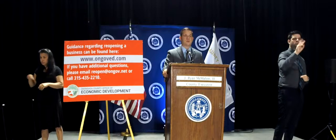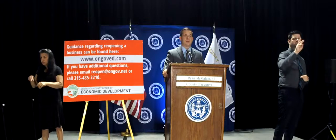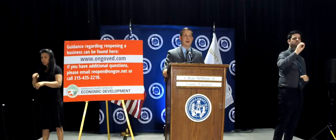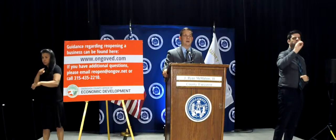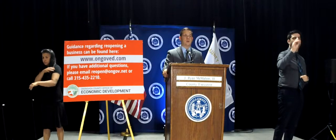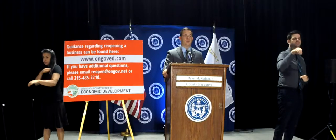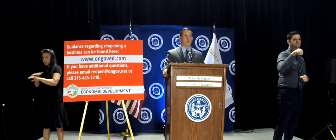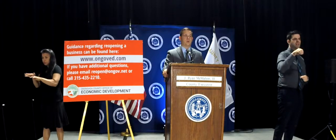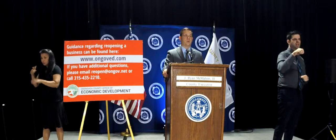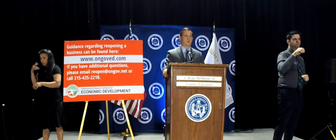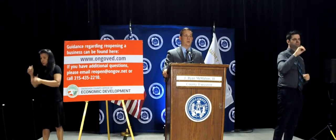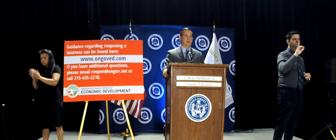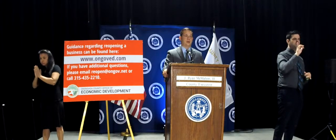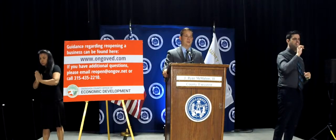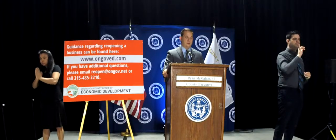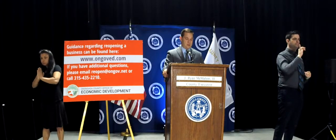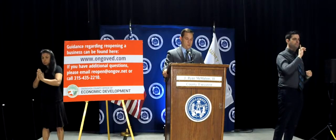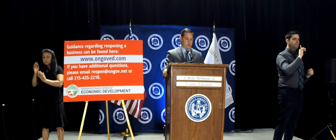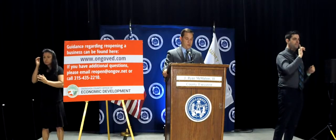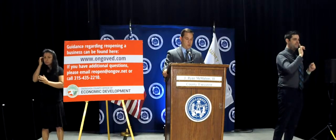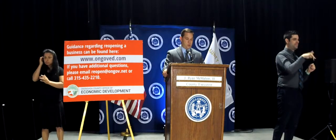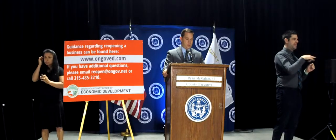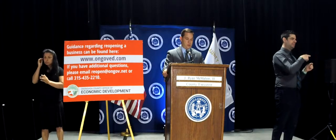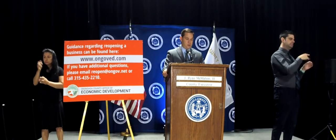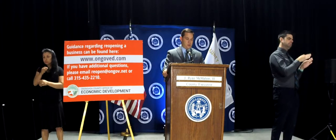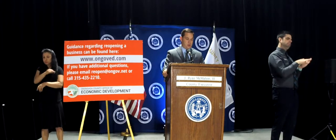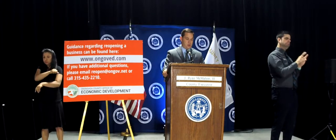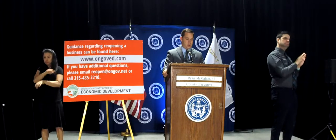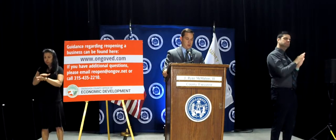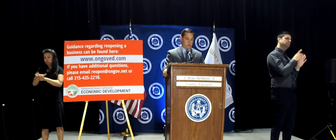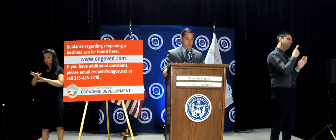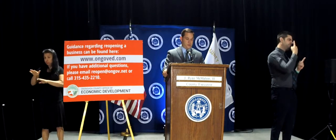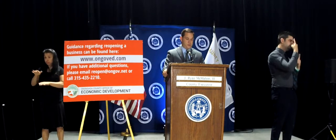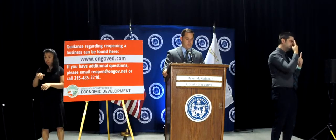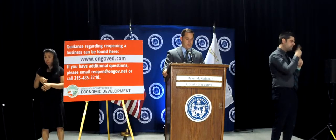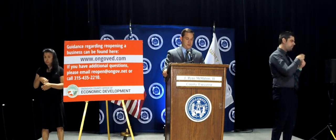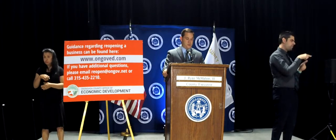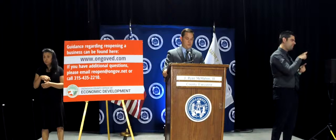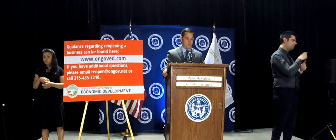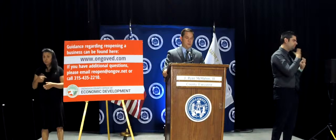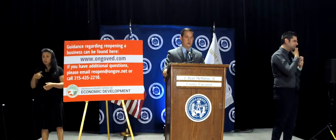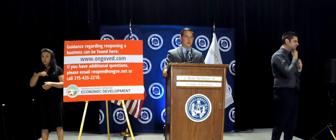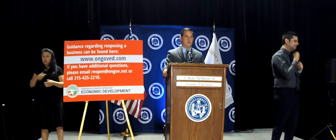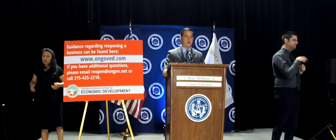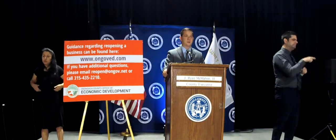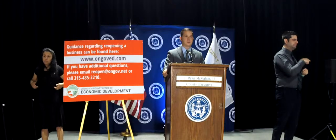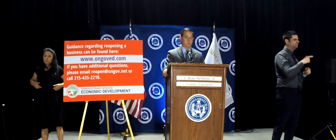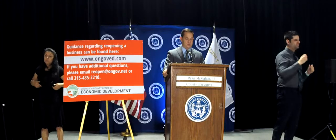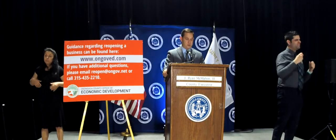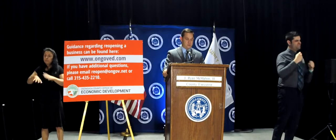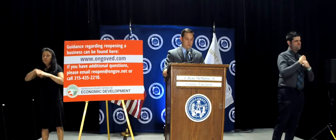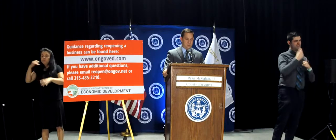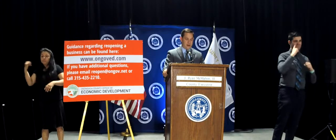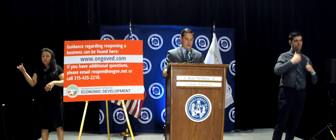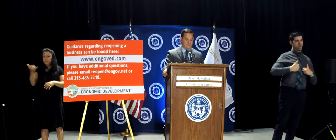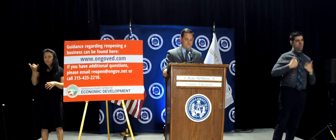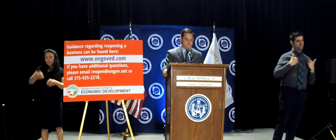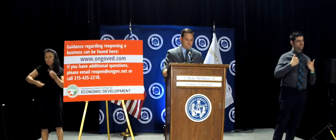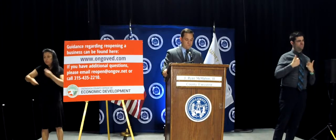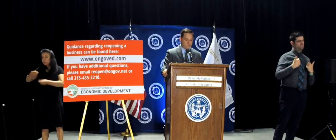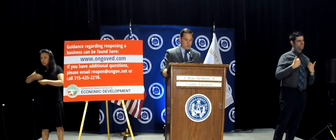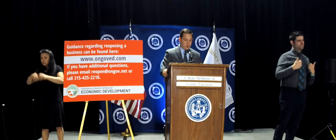these folks in mind over the weekend as we're enjoying our liberties. These folks are in a fight, so please keep them in